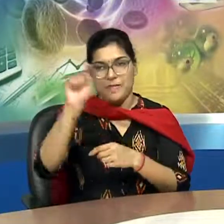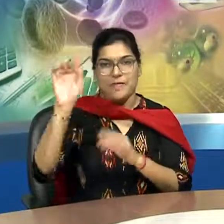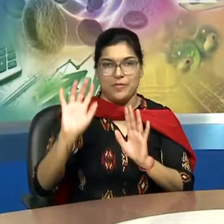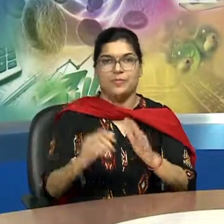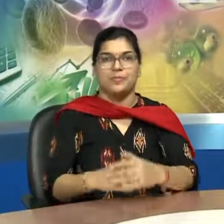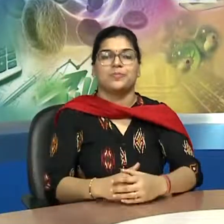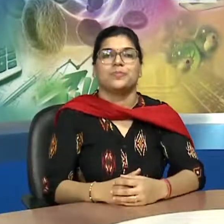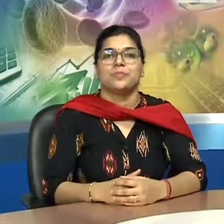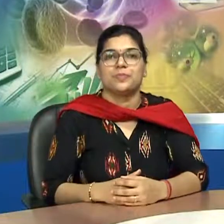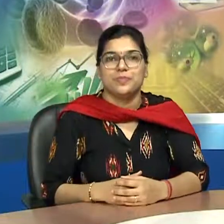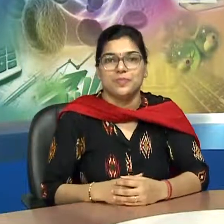are instances.